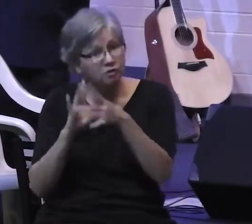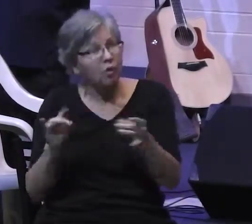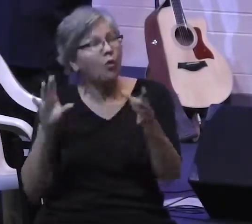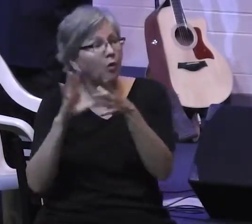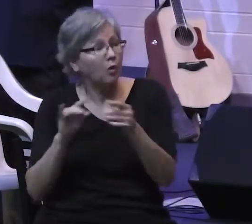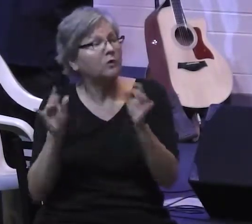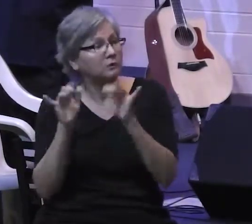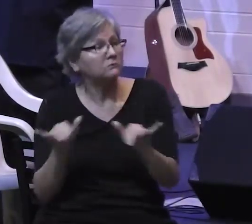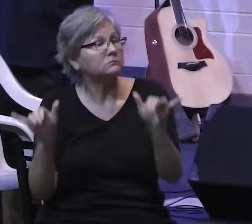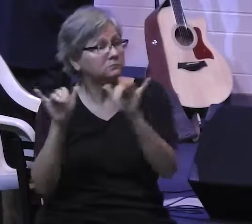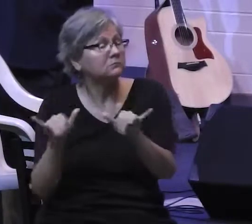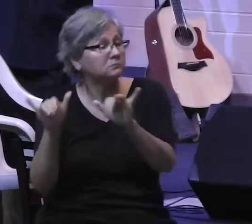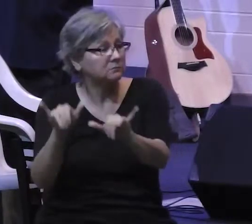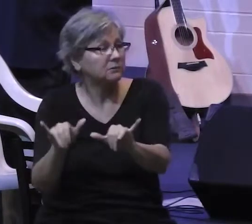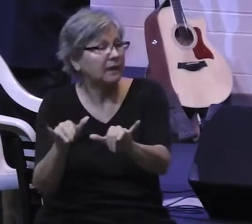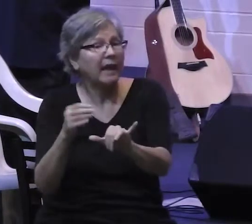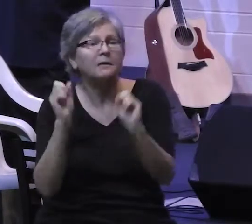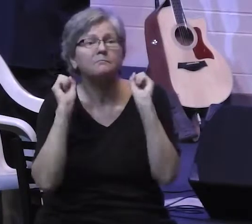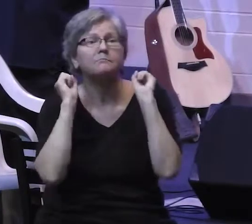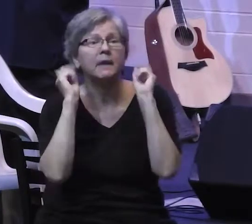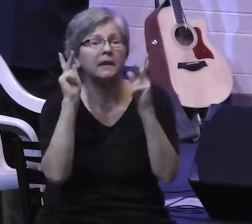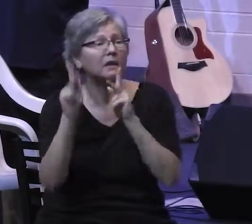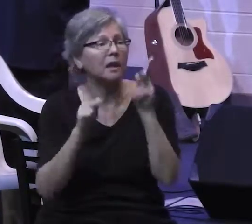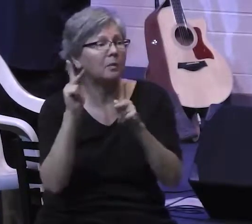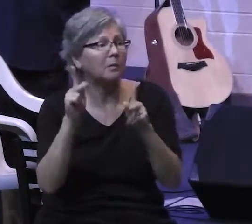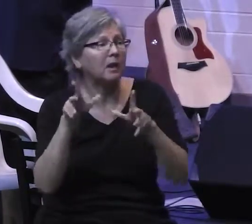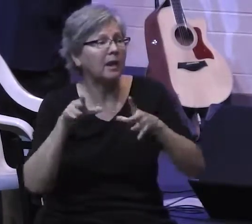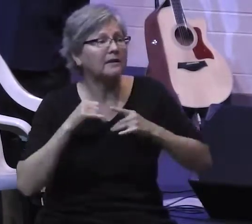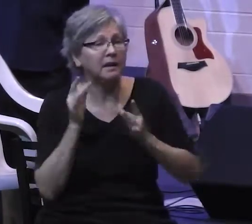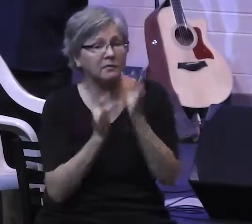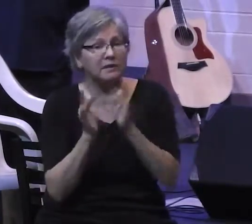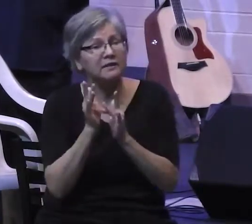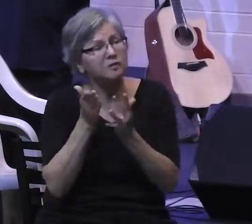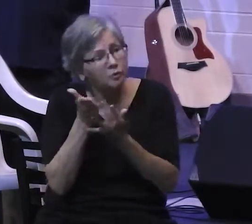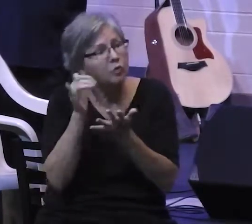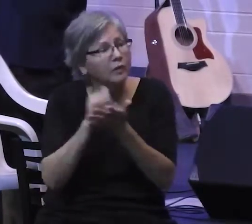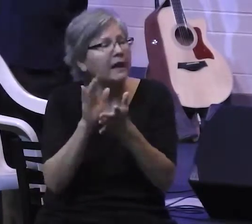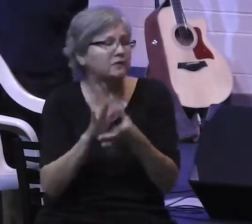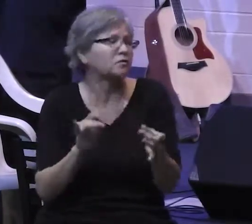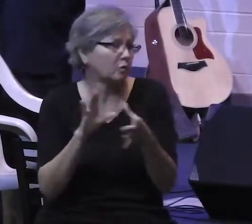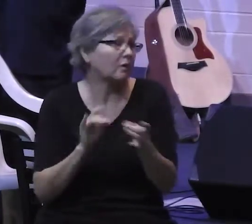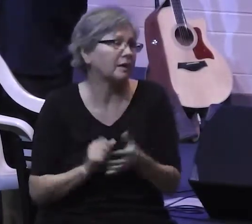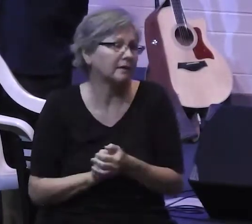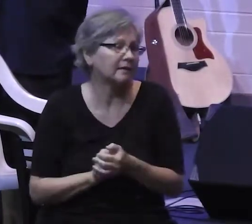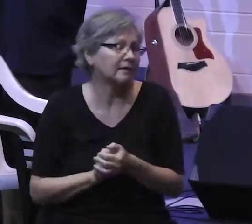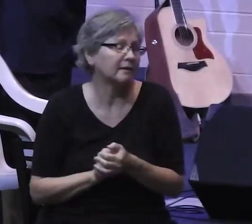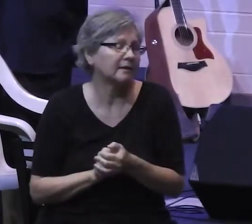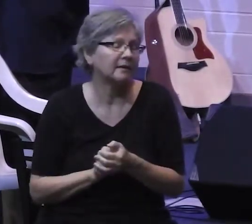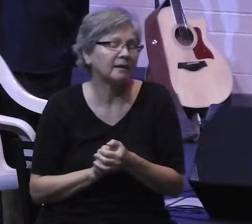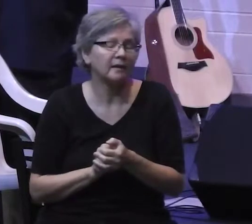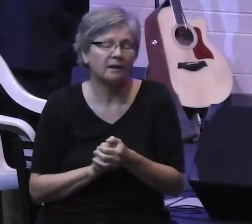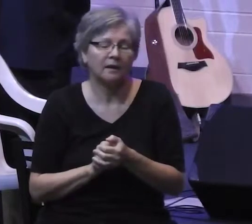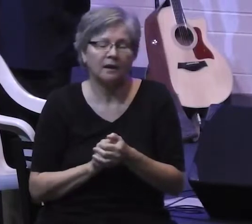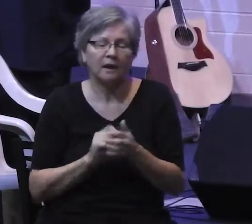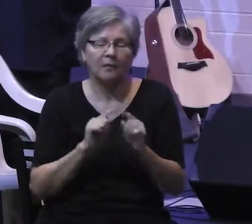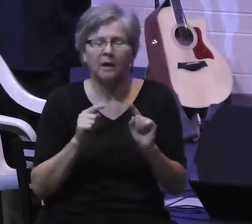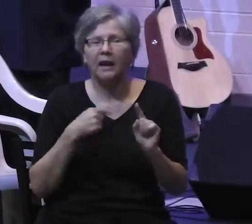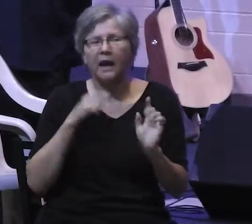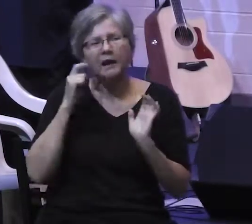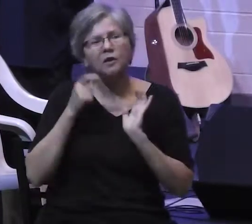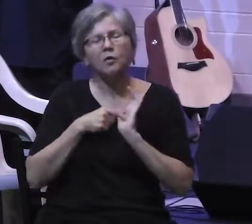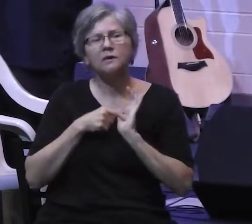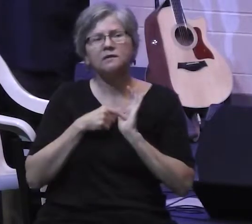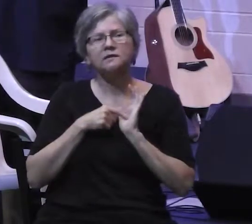good thing. All I'm doing is suggesting what I have seen around the globe, and particularly in places like Europe and Asia, is